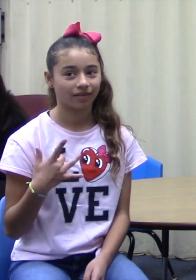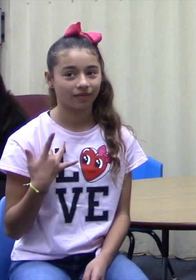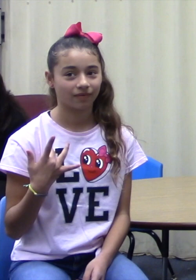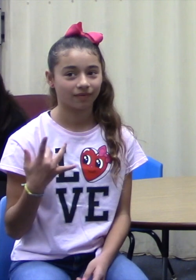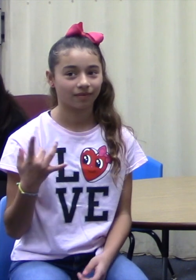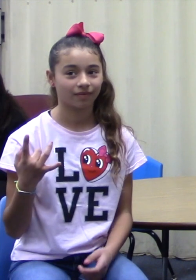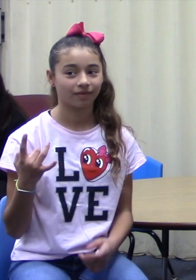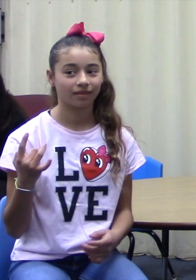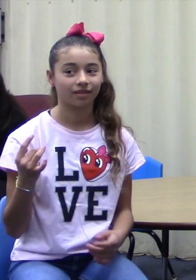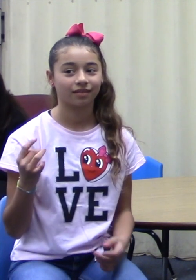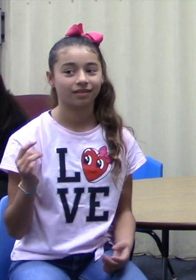I feel